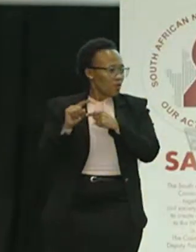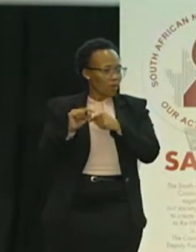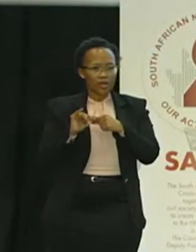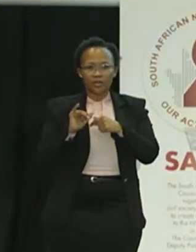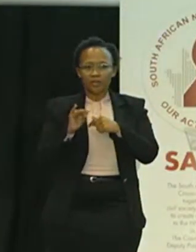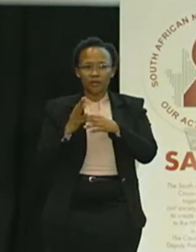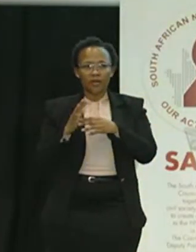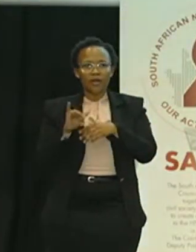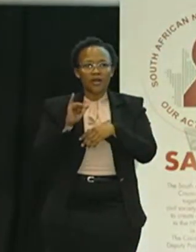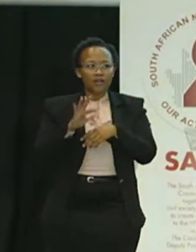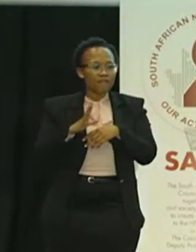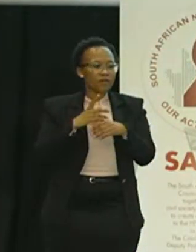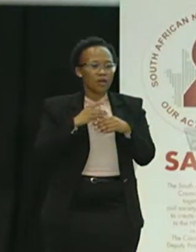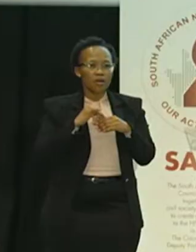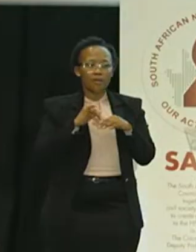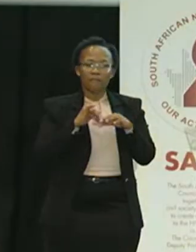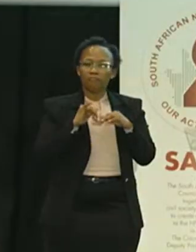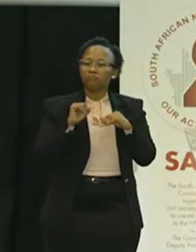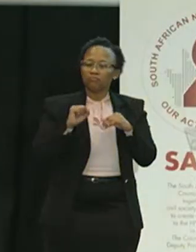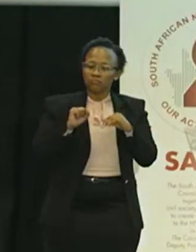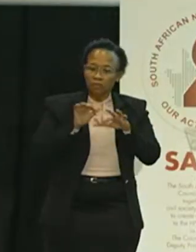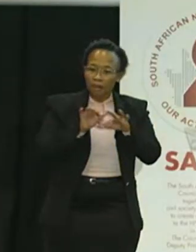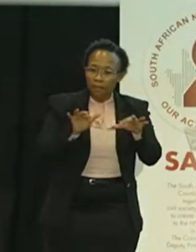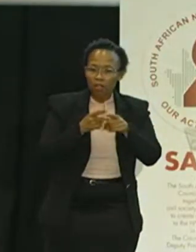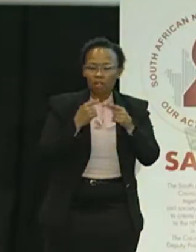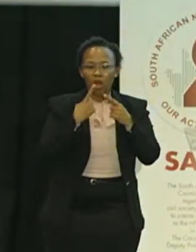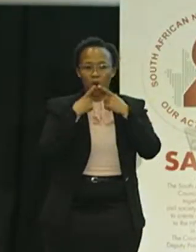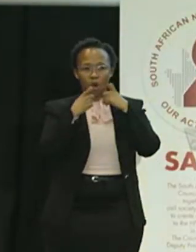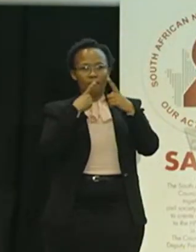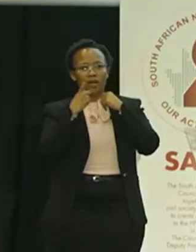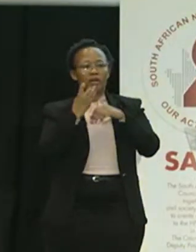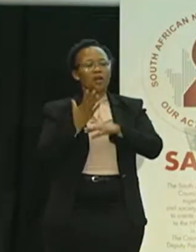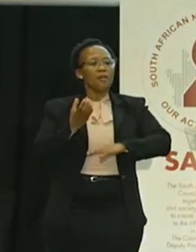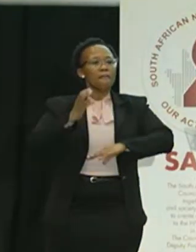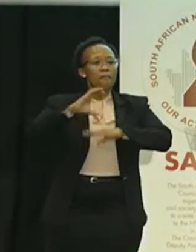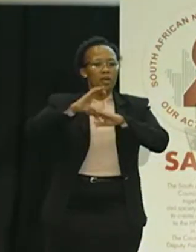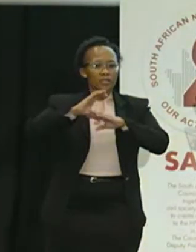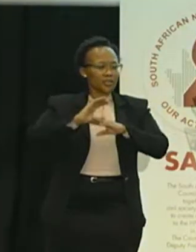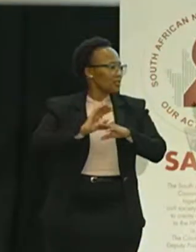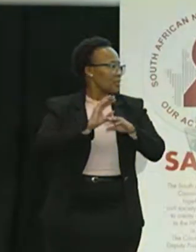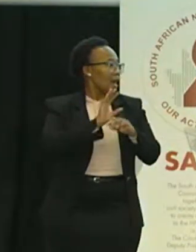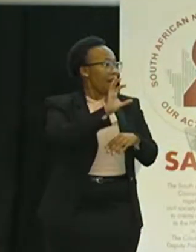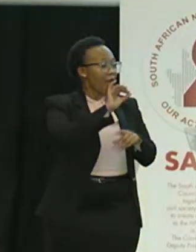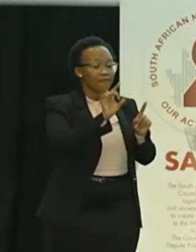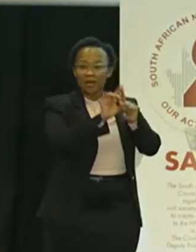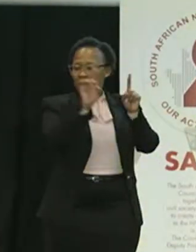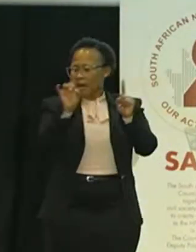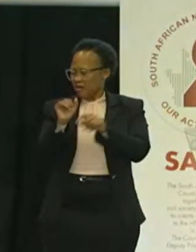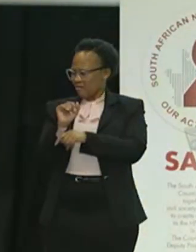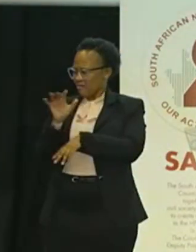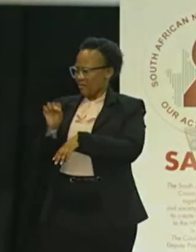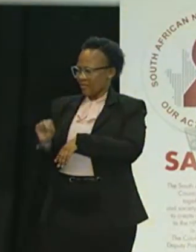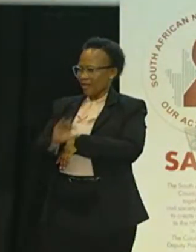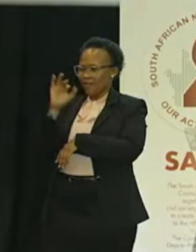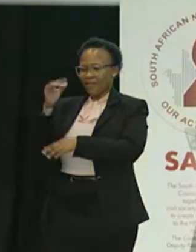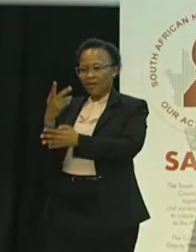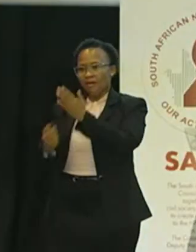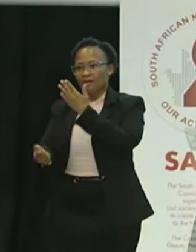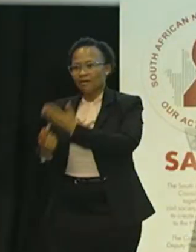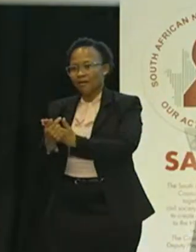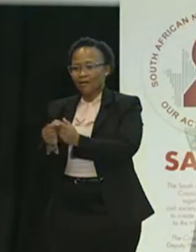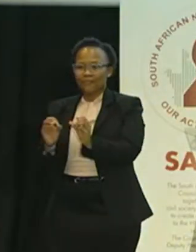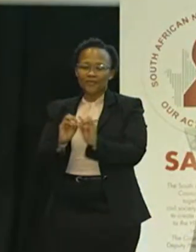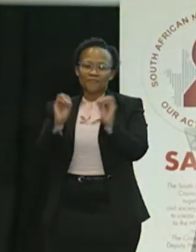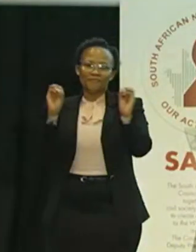their recipients. It's one of the ways we could do it. I can't see it happening in South Africa, but it is one of these